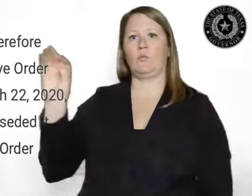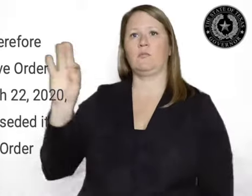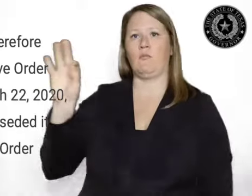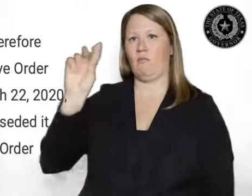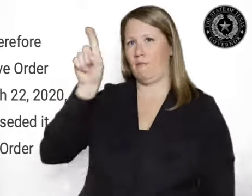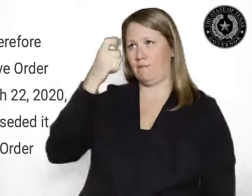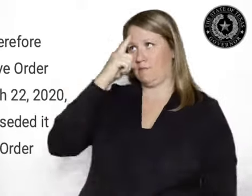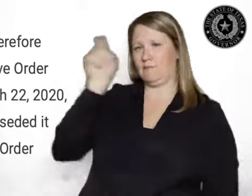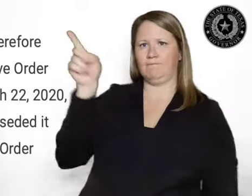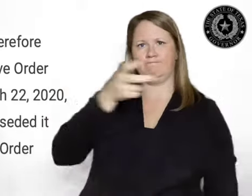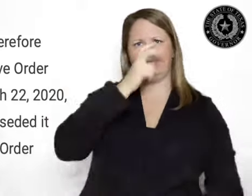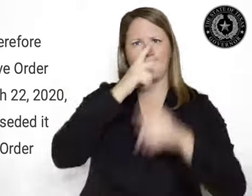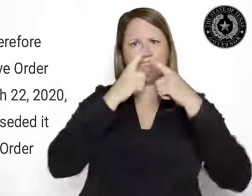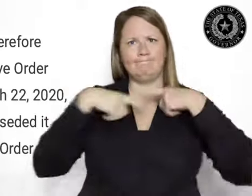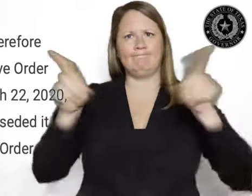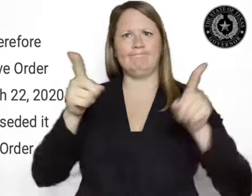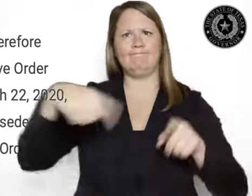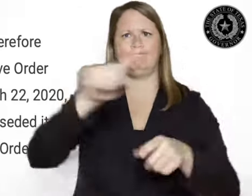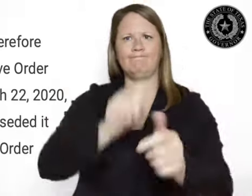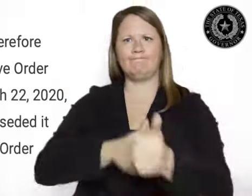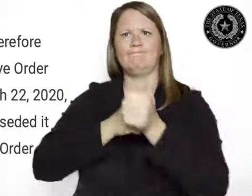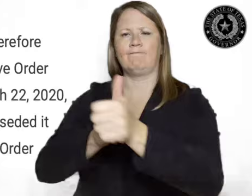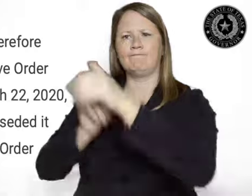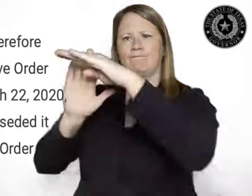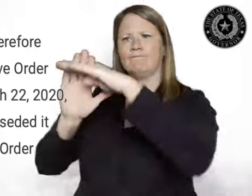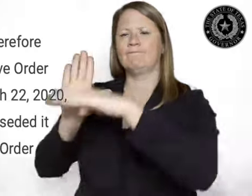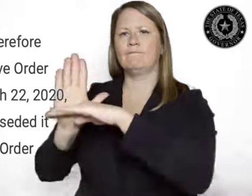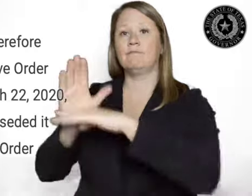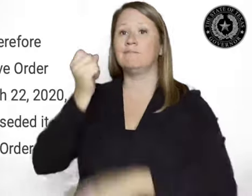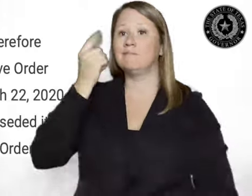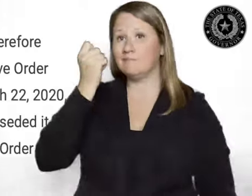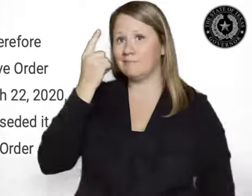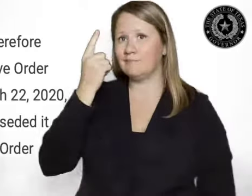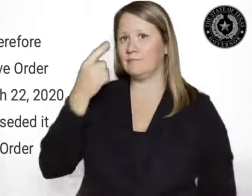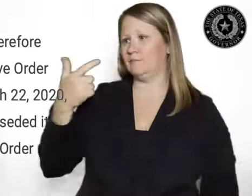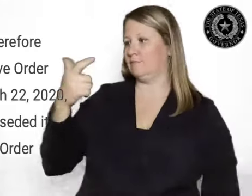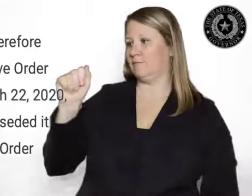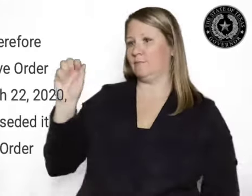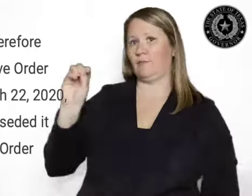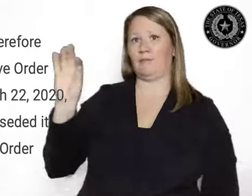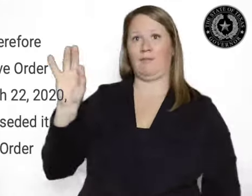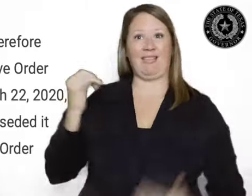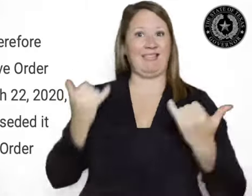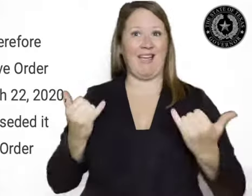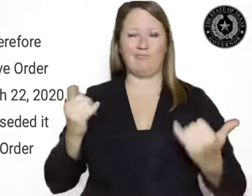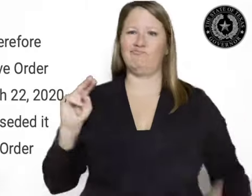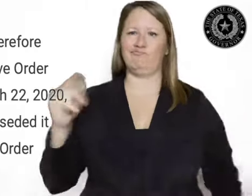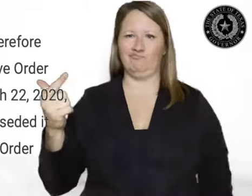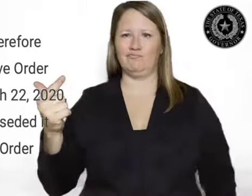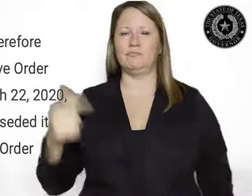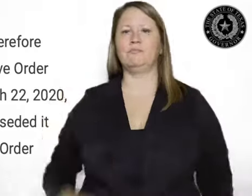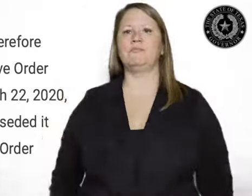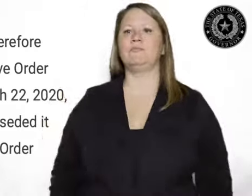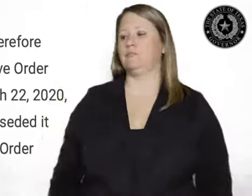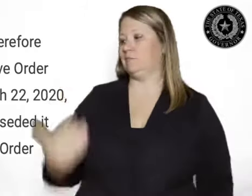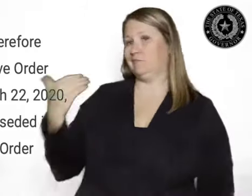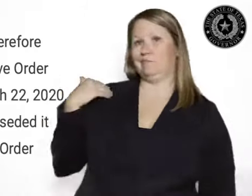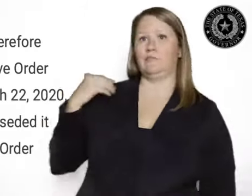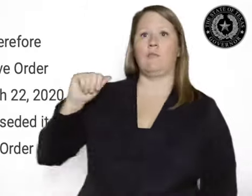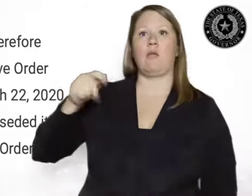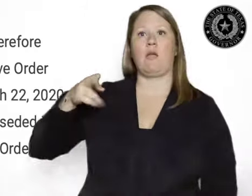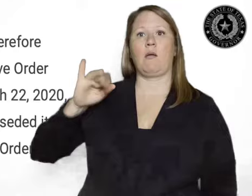whereas I therefore issued Executive Order GA09 on March 22,